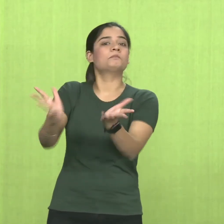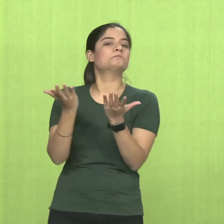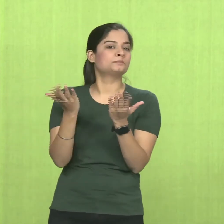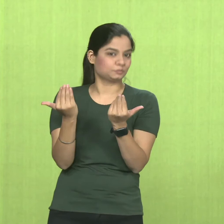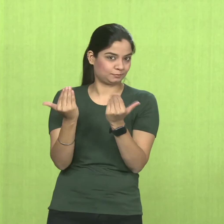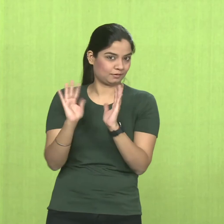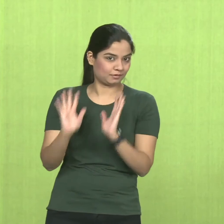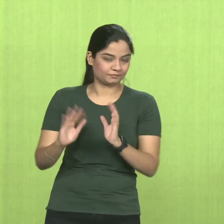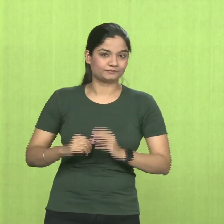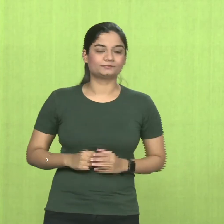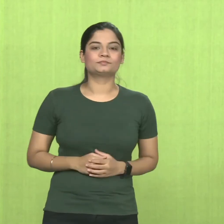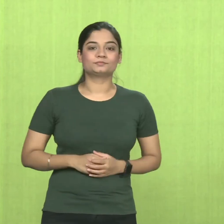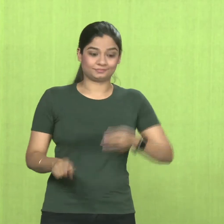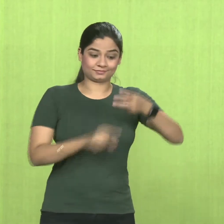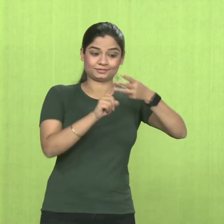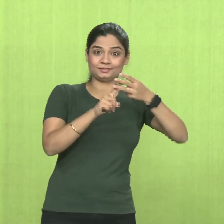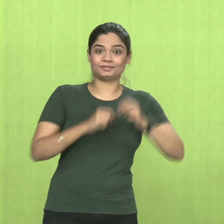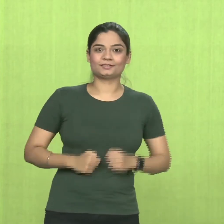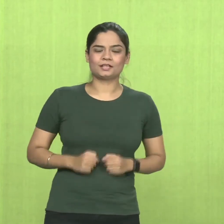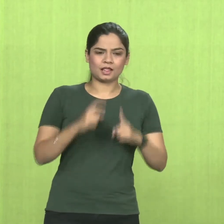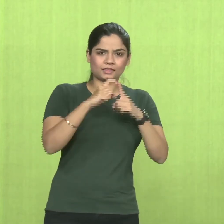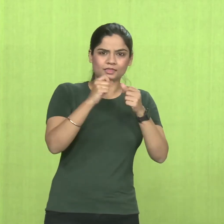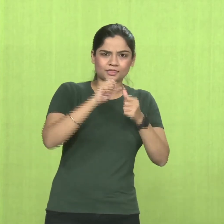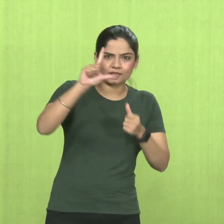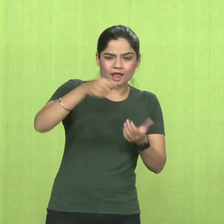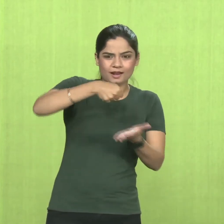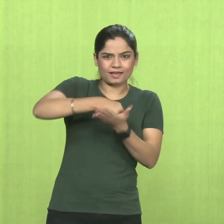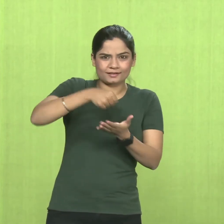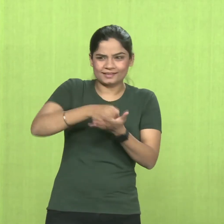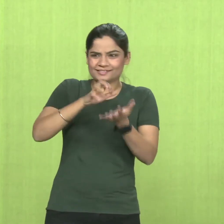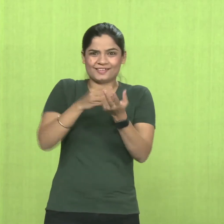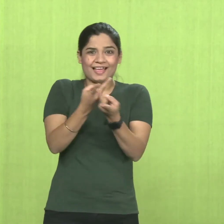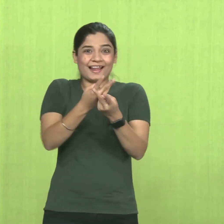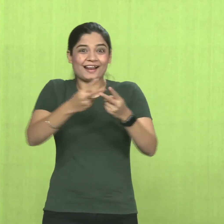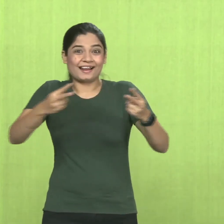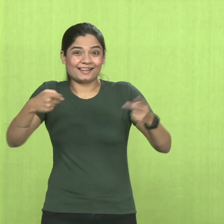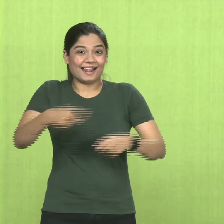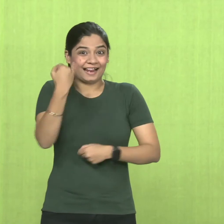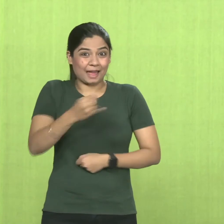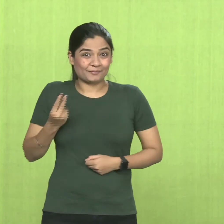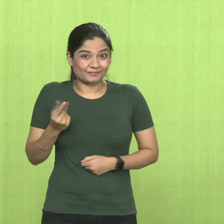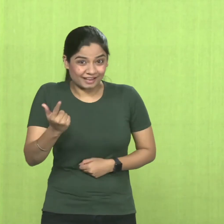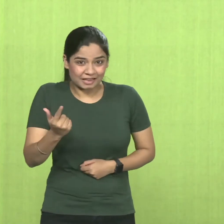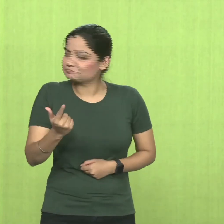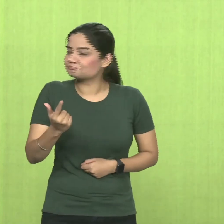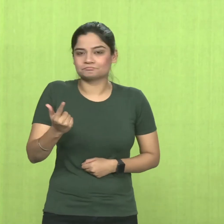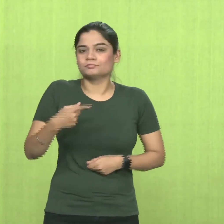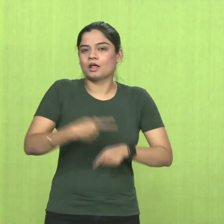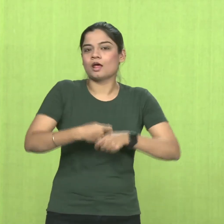They can sustain longer, but whereas when it comes to pulses, rice, etc., they can be kept for